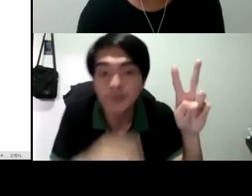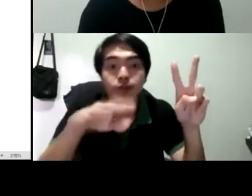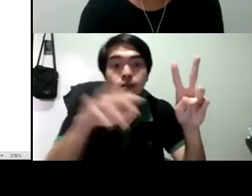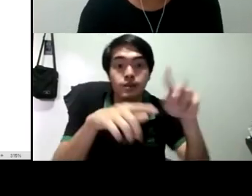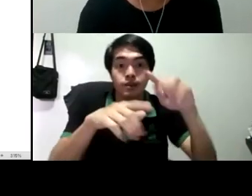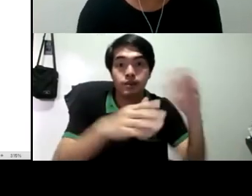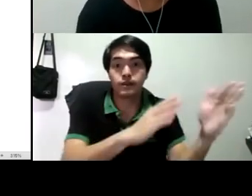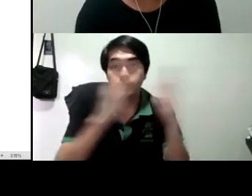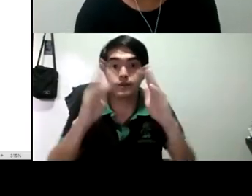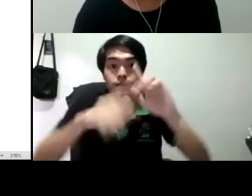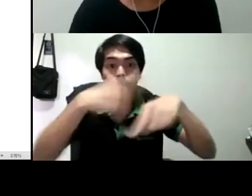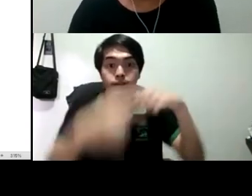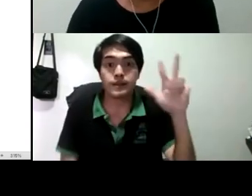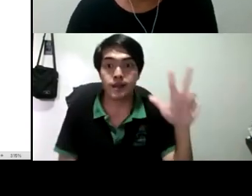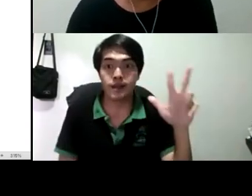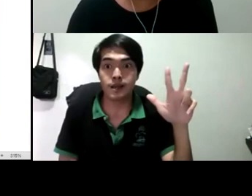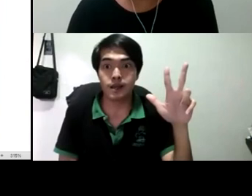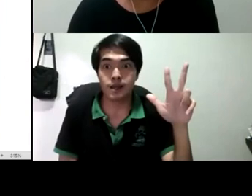Number two.